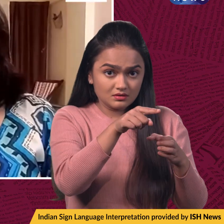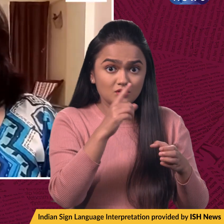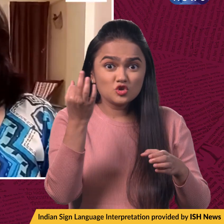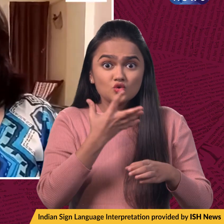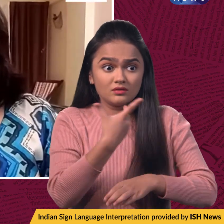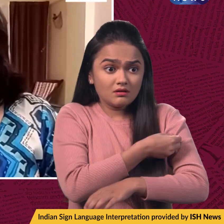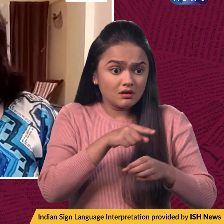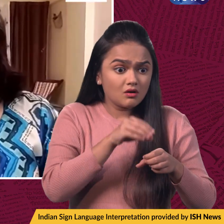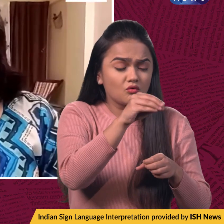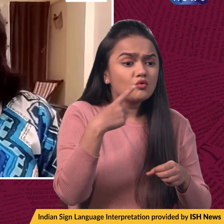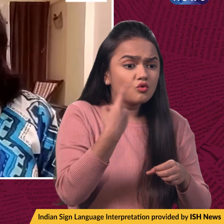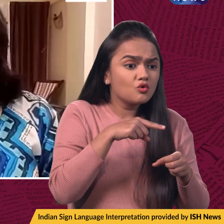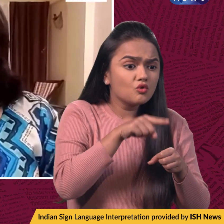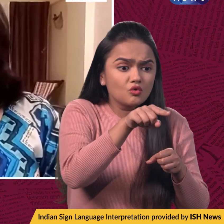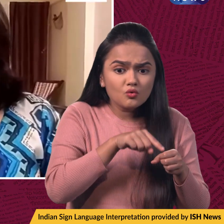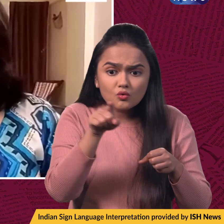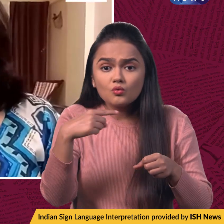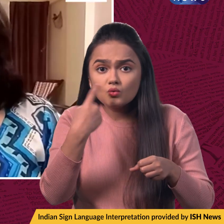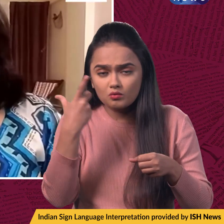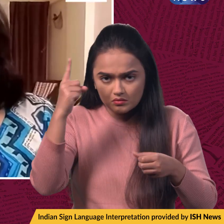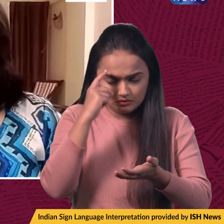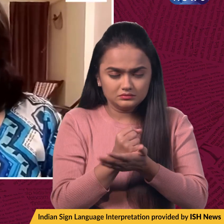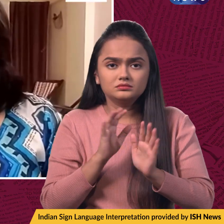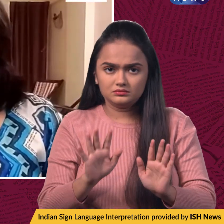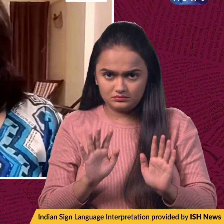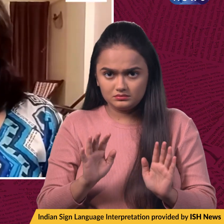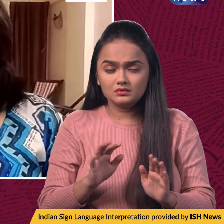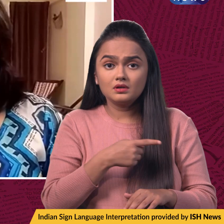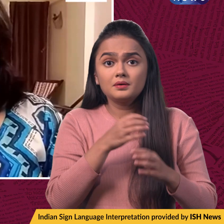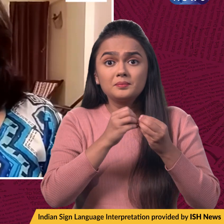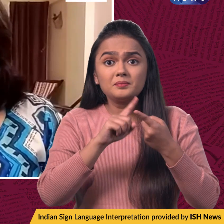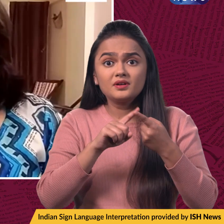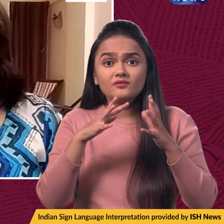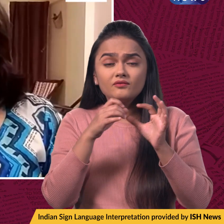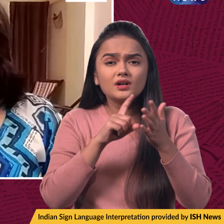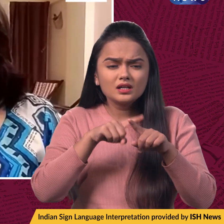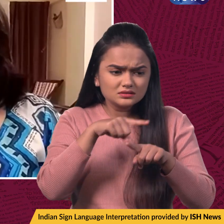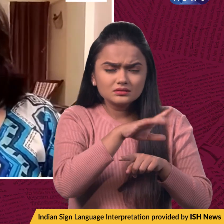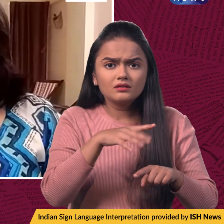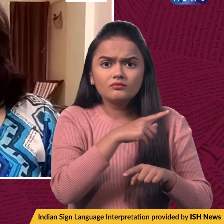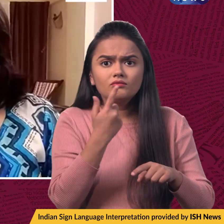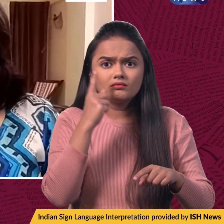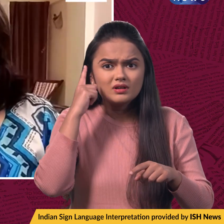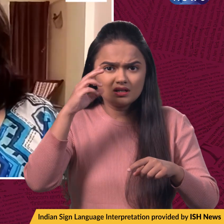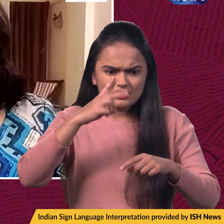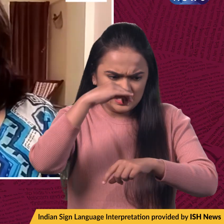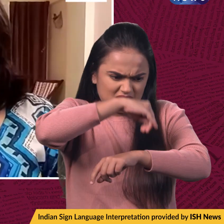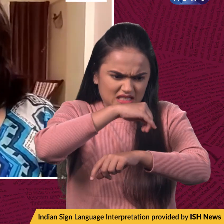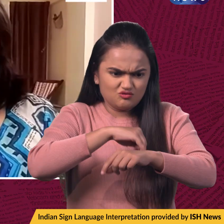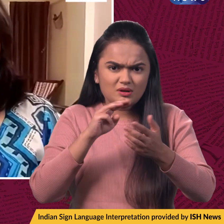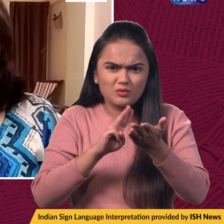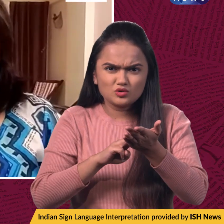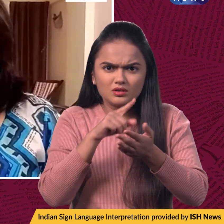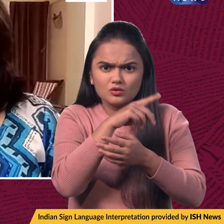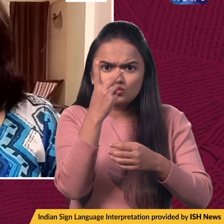new vaccine would be administered. Corbevax is administered through an intramuscular route